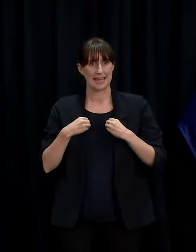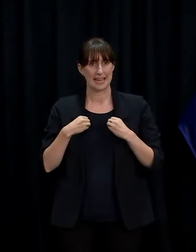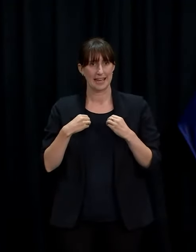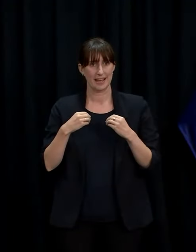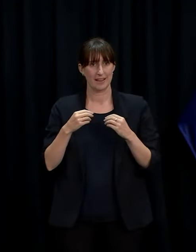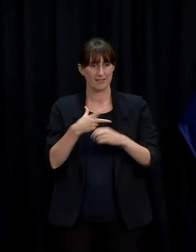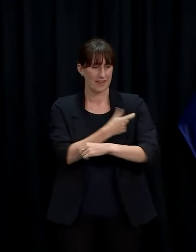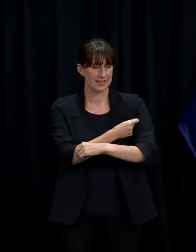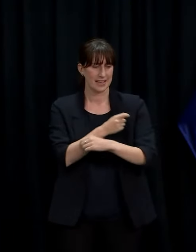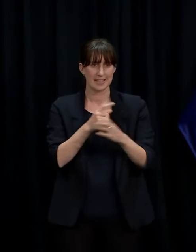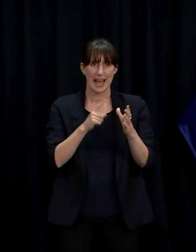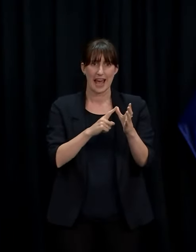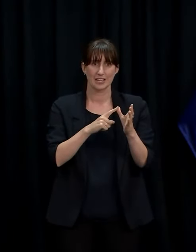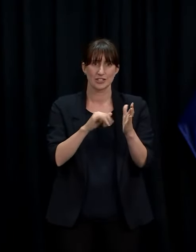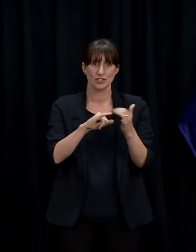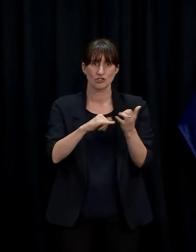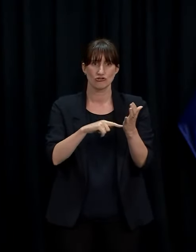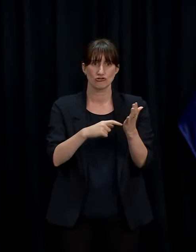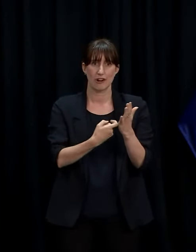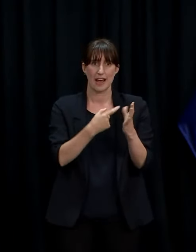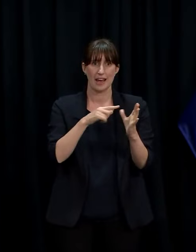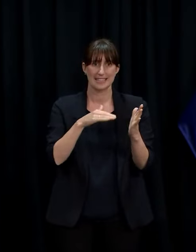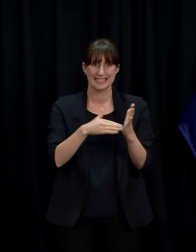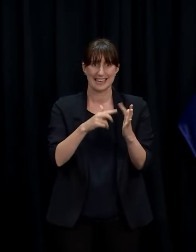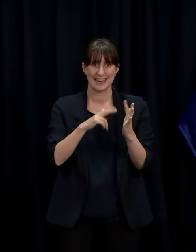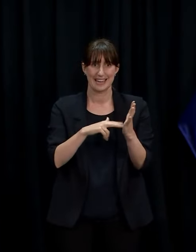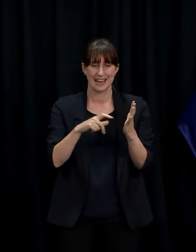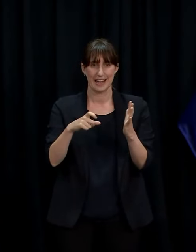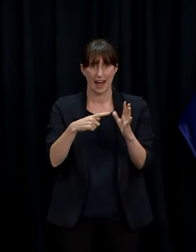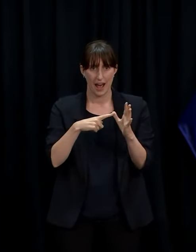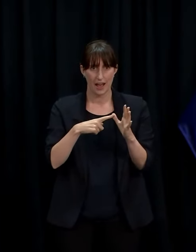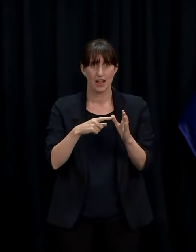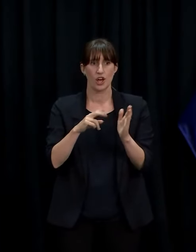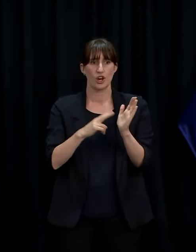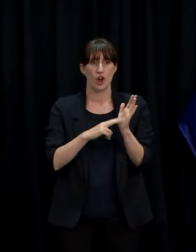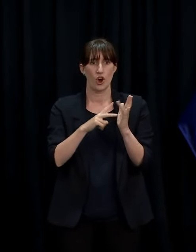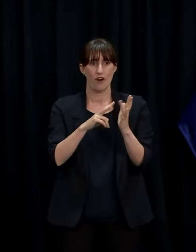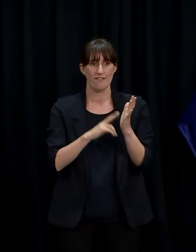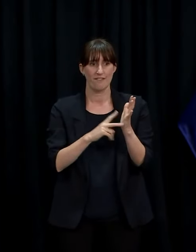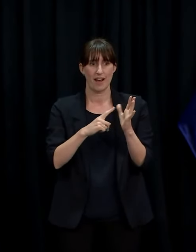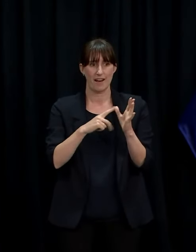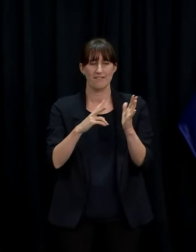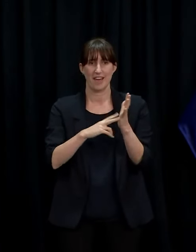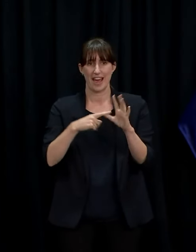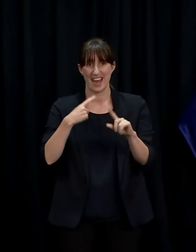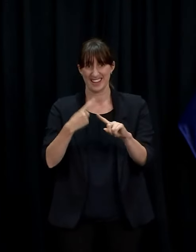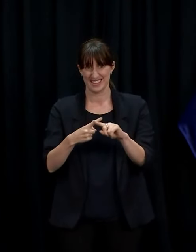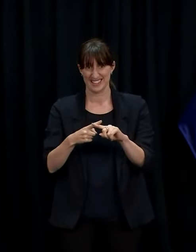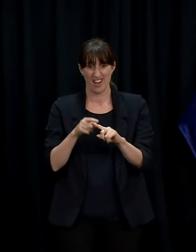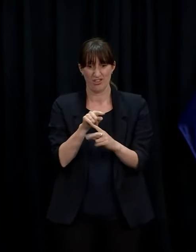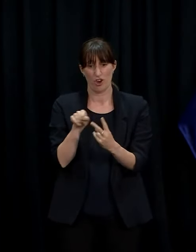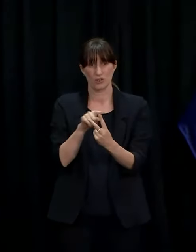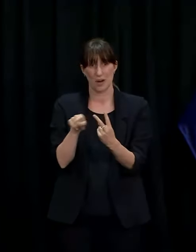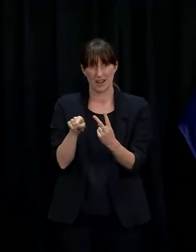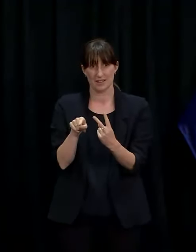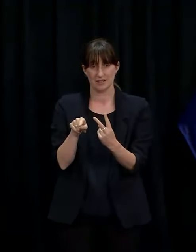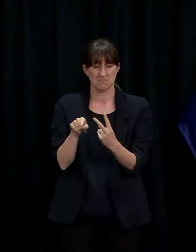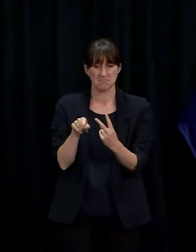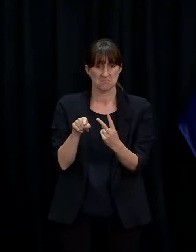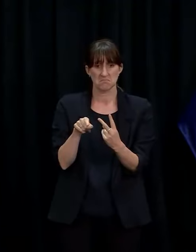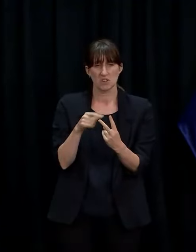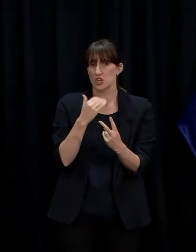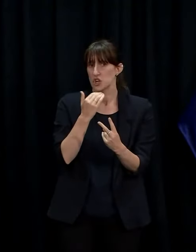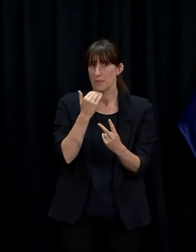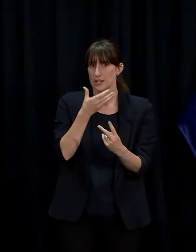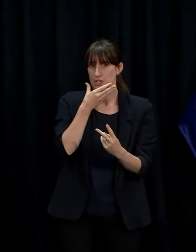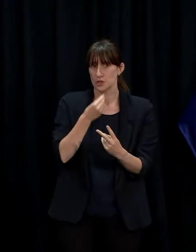we've seen very low uptake. But in terms of our management of our Pfizer stock of vaccine, which is the mainstay of our vaccination program, we've been able